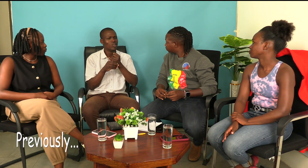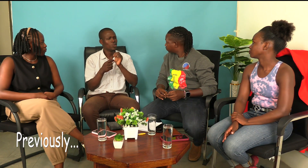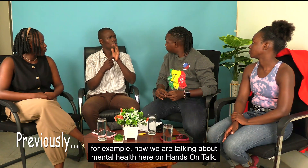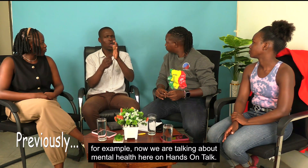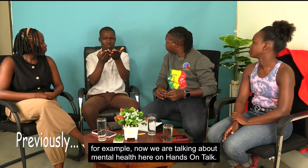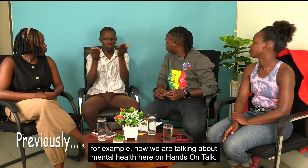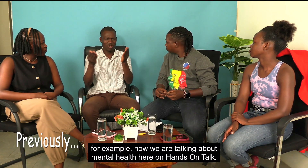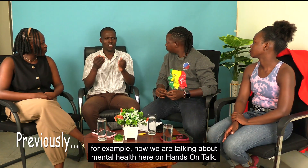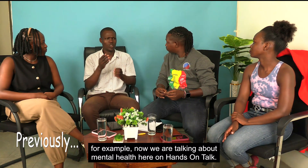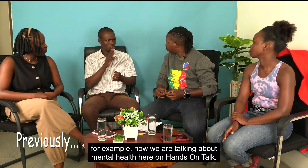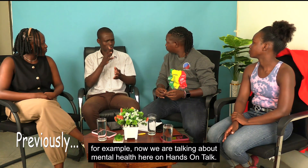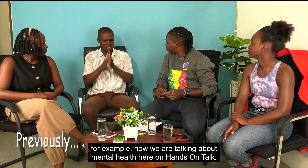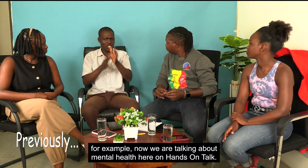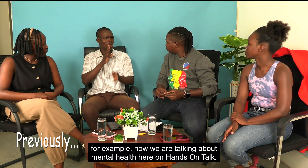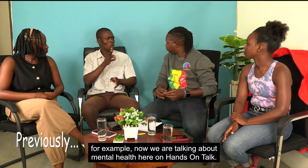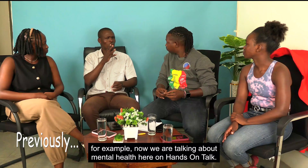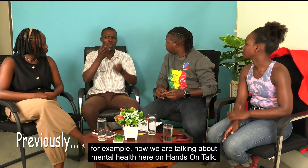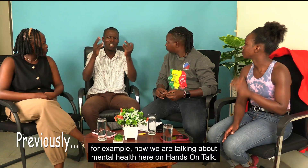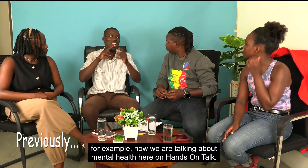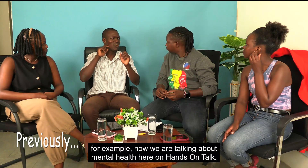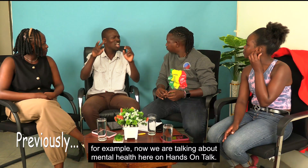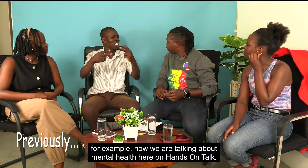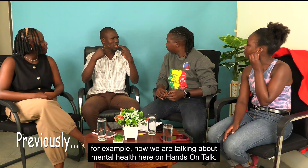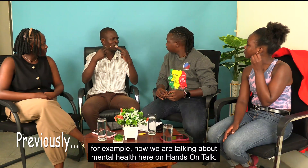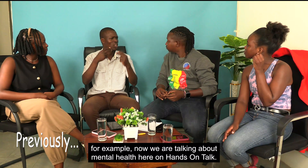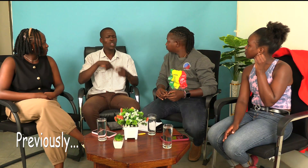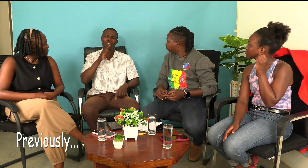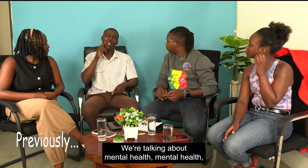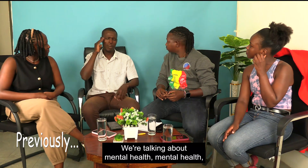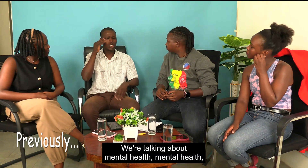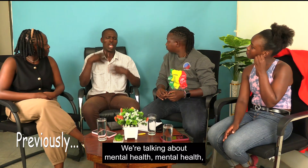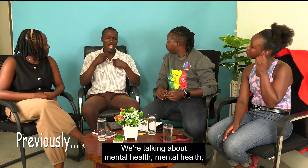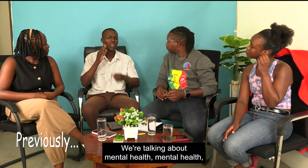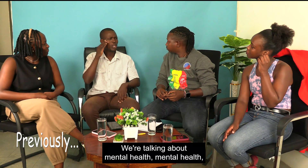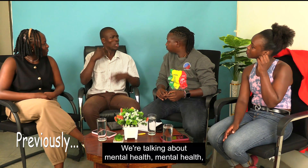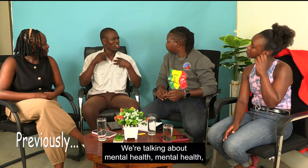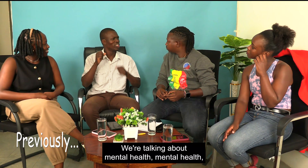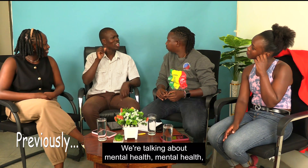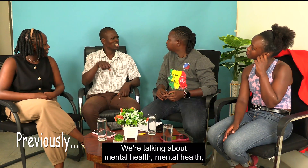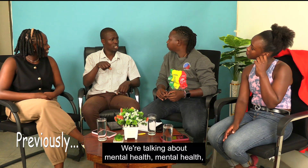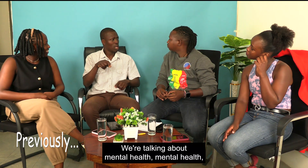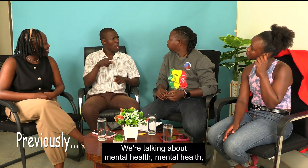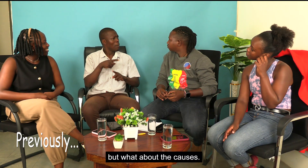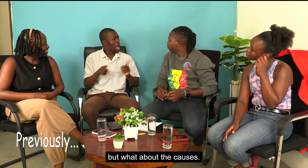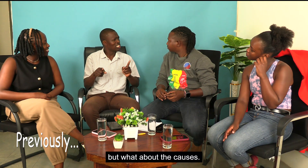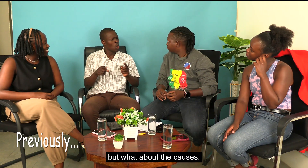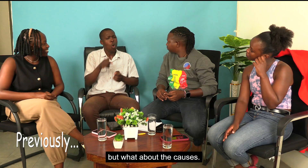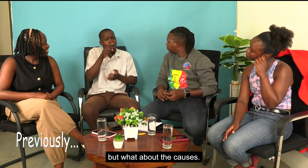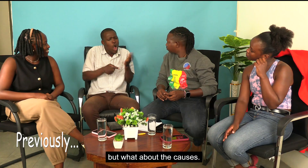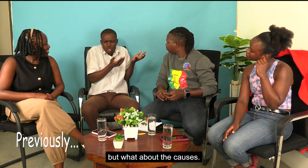on your idea, let me put an addition so that the deaf people can talk, can look at me. We have